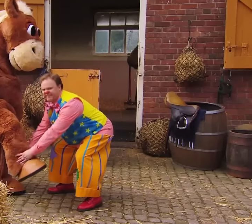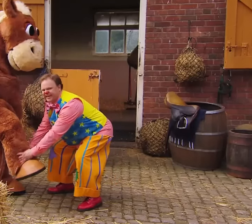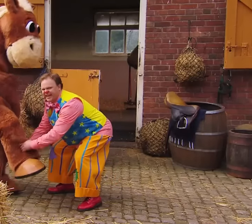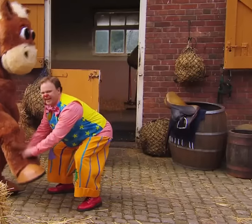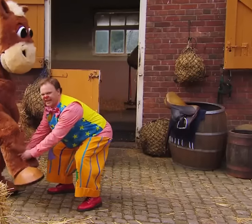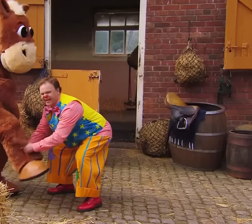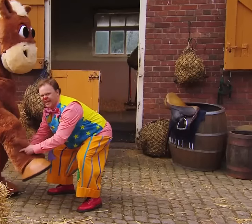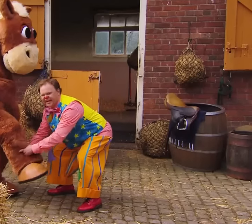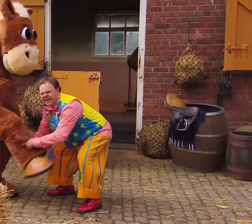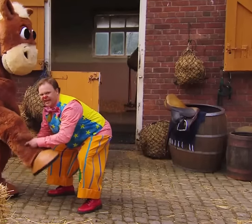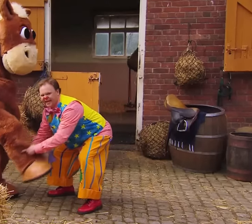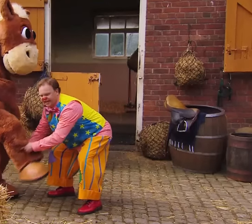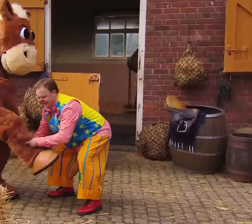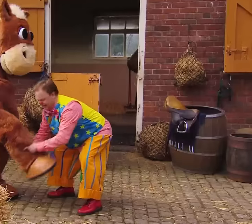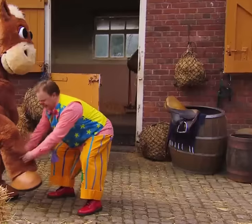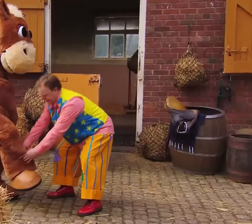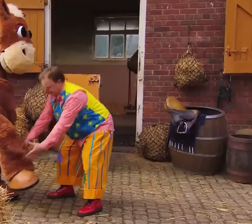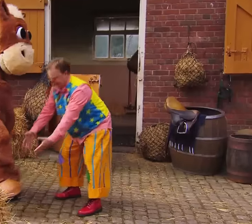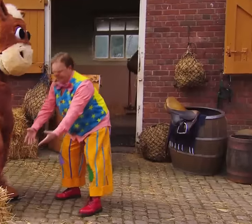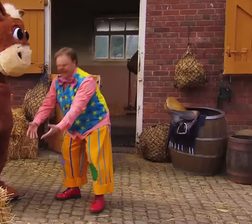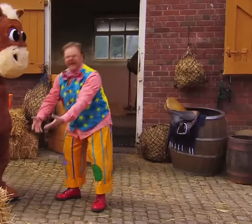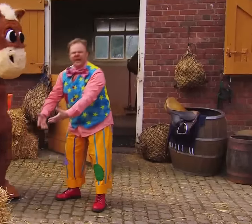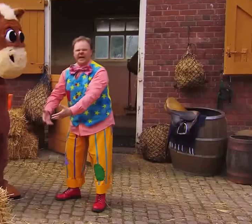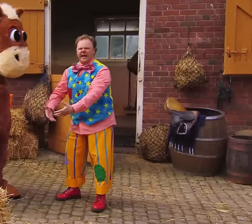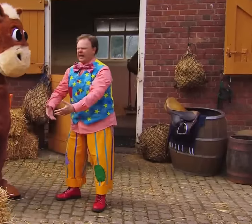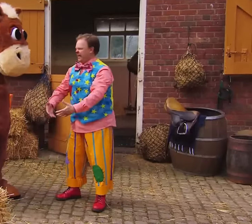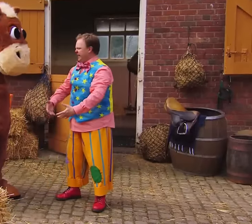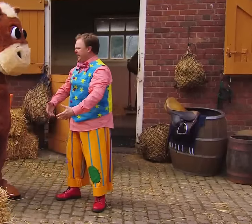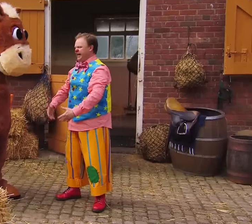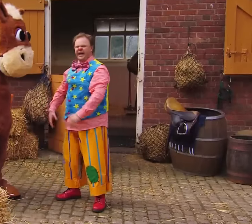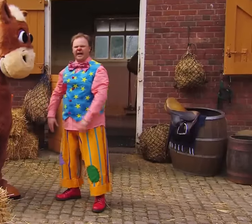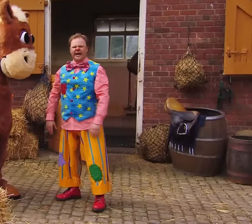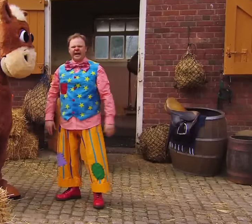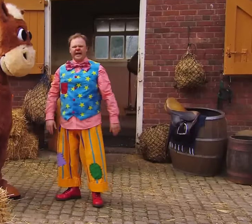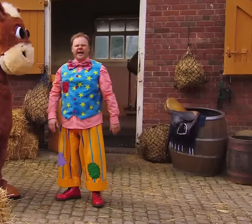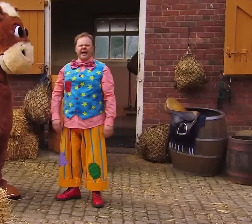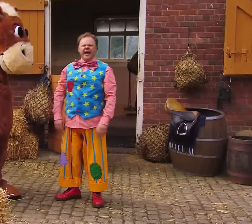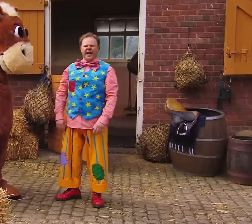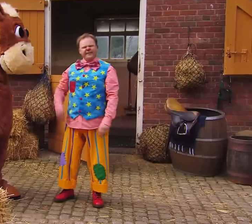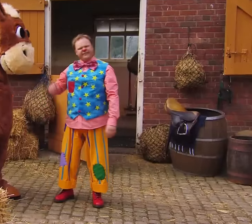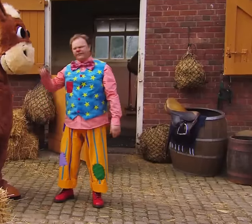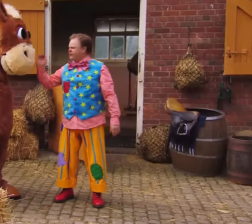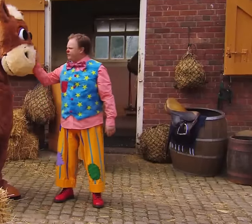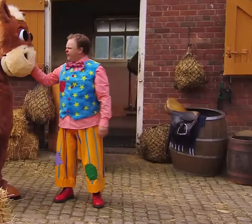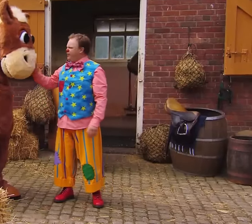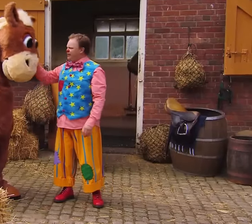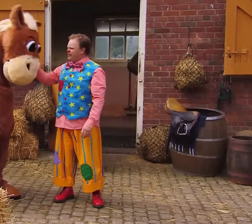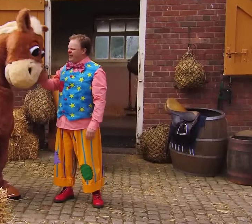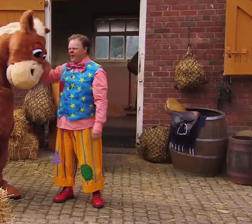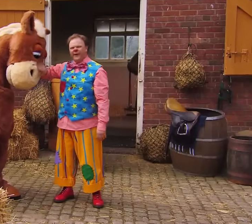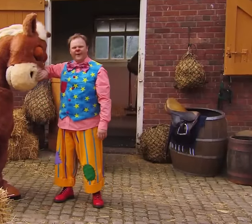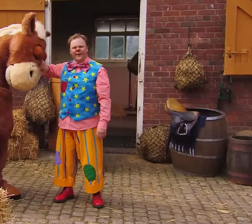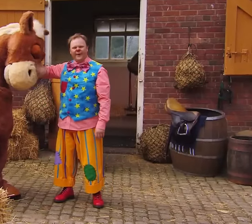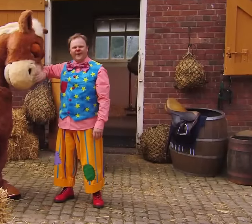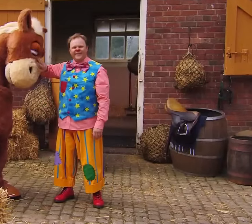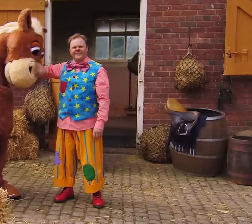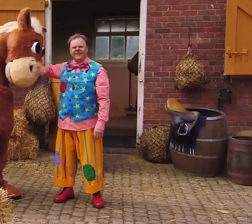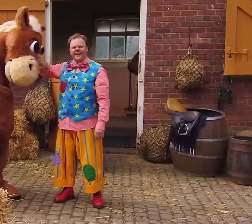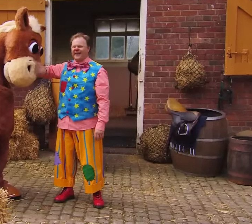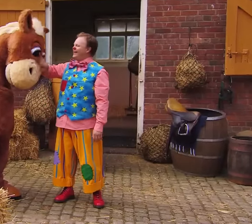No, Mr. Tumble. You stroke the horse to say hello. Stroke the horse?